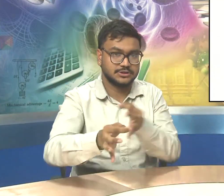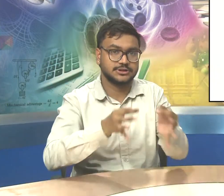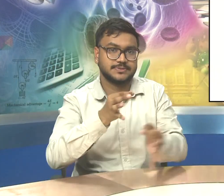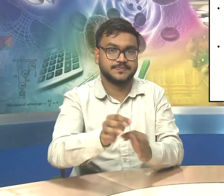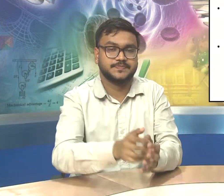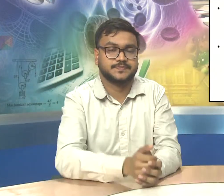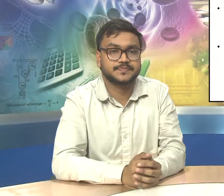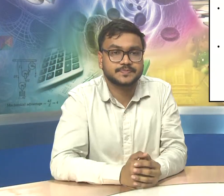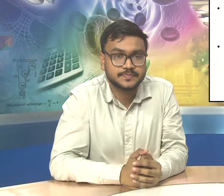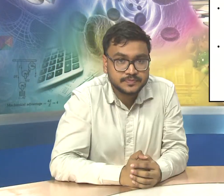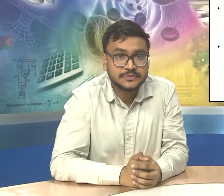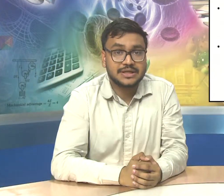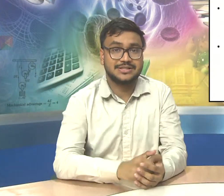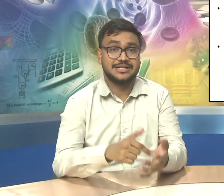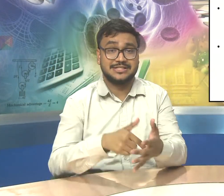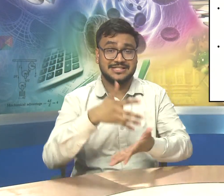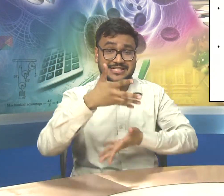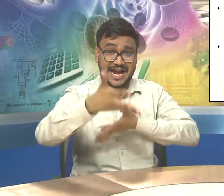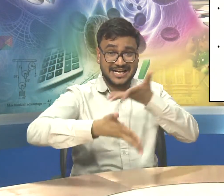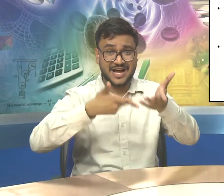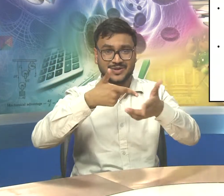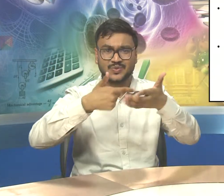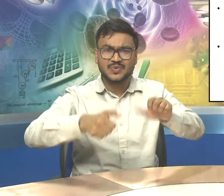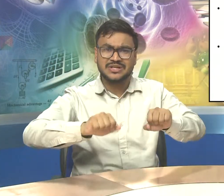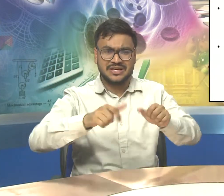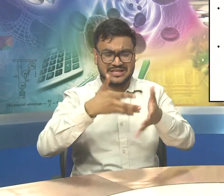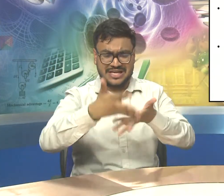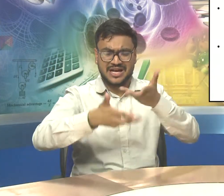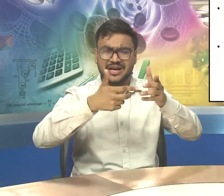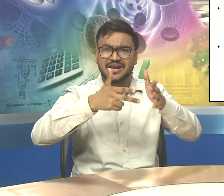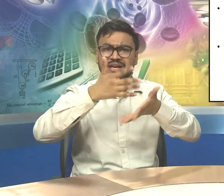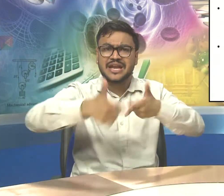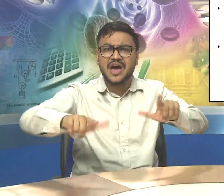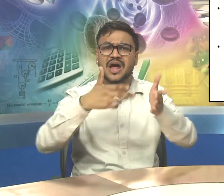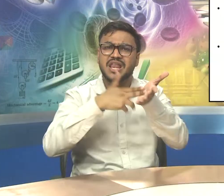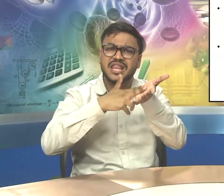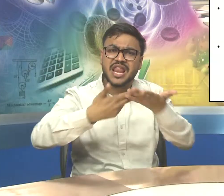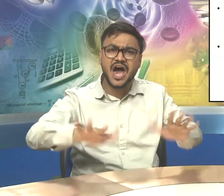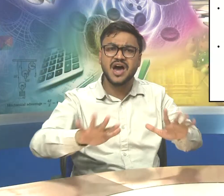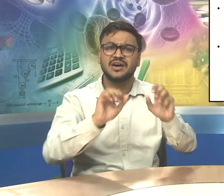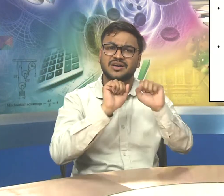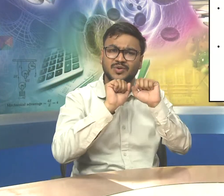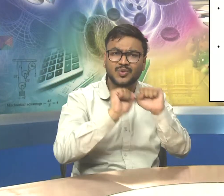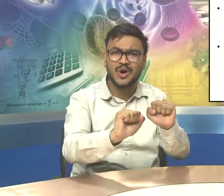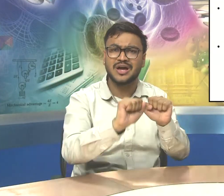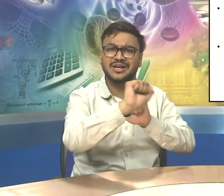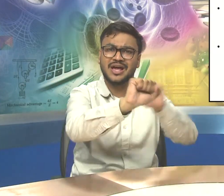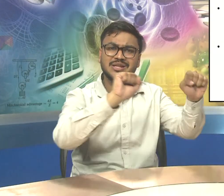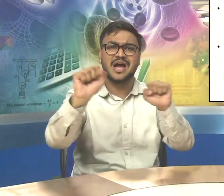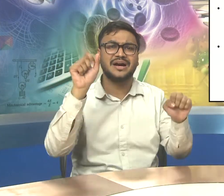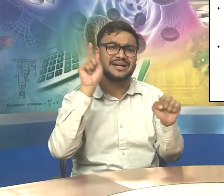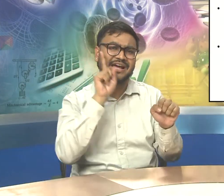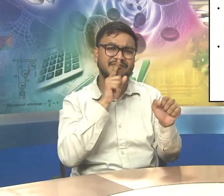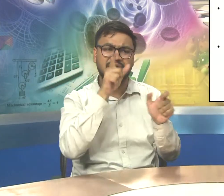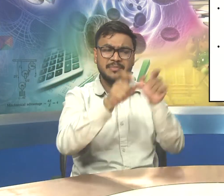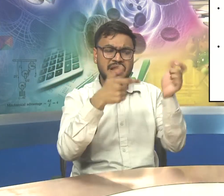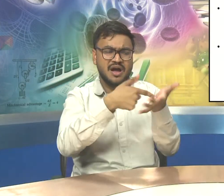because sign language have